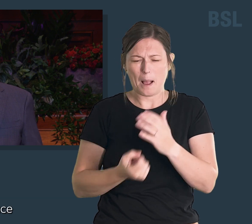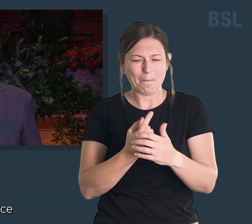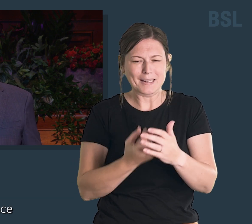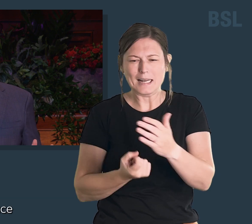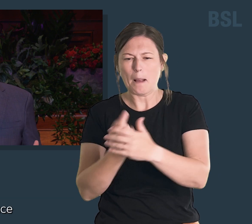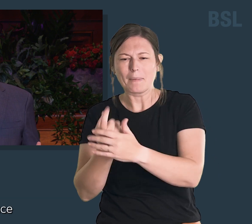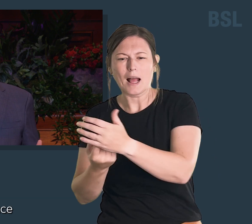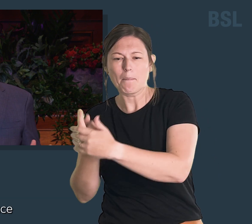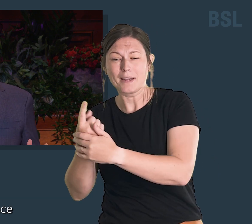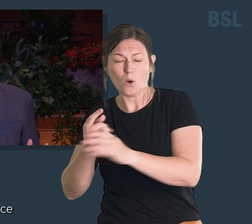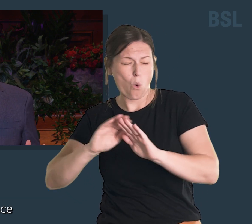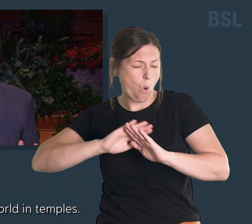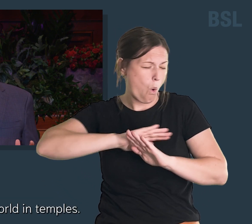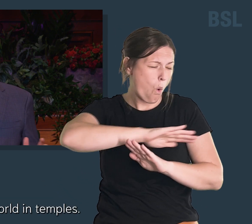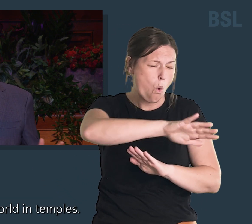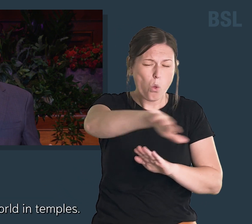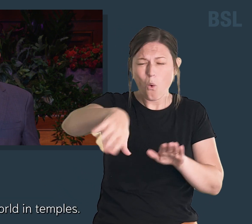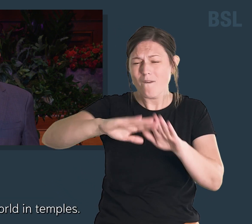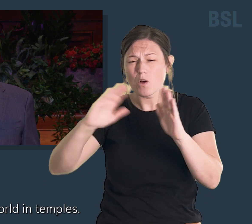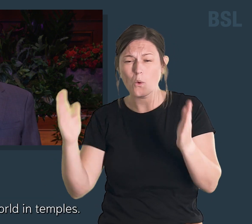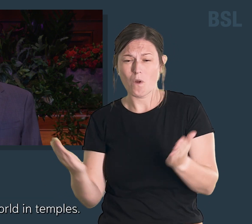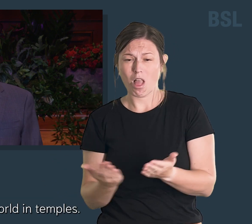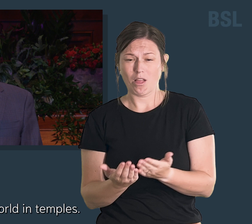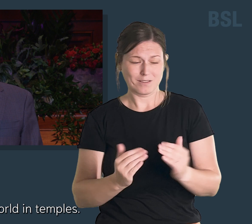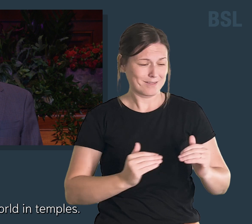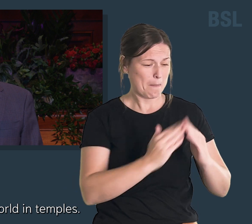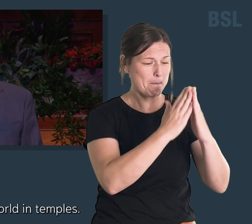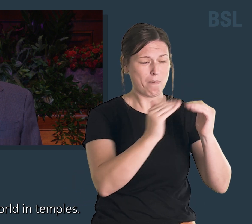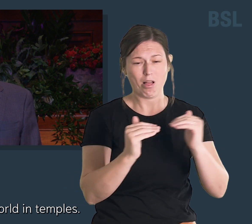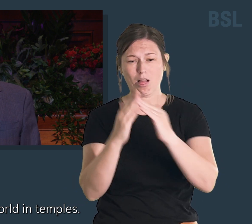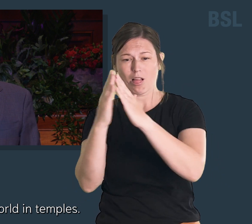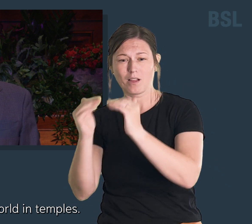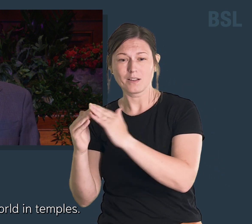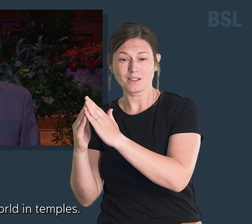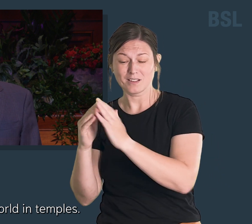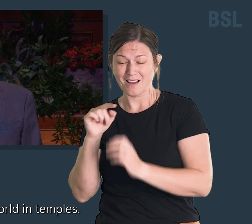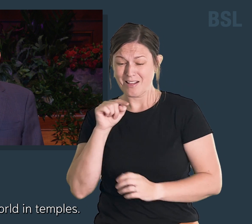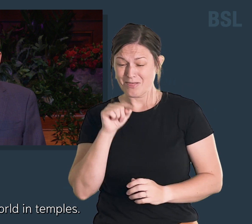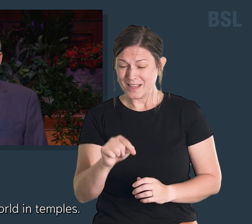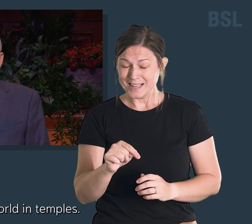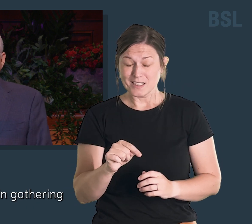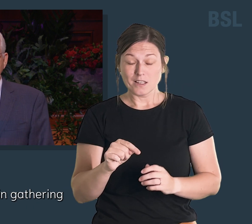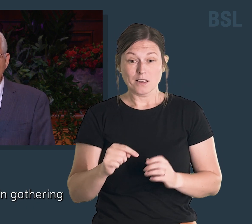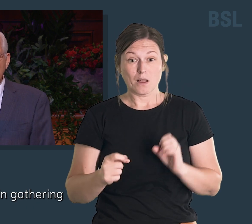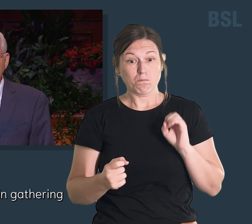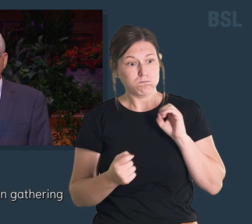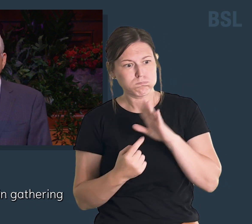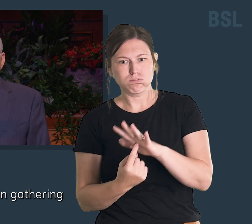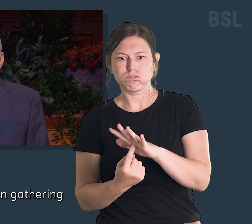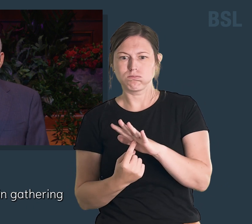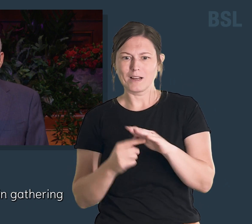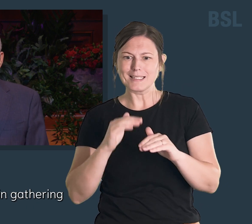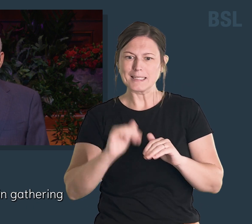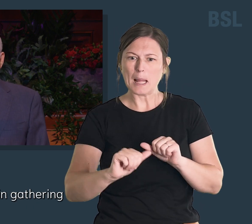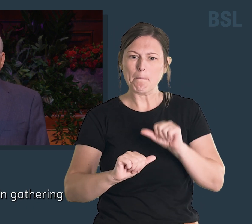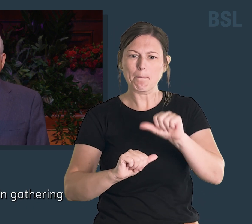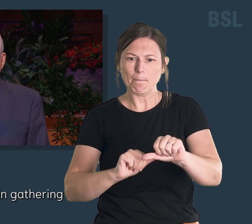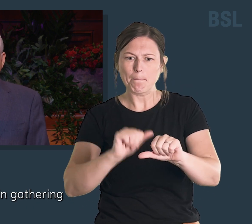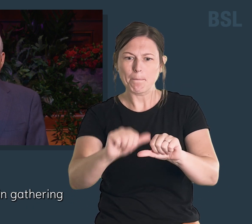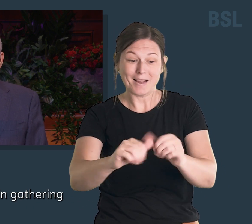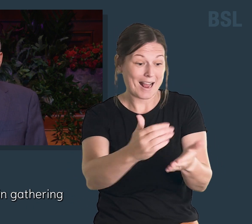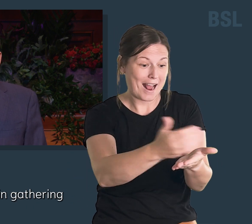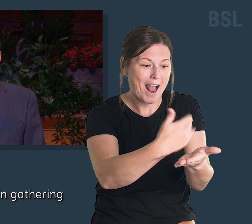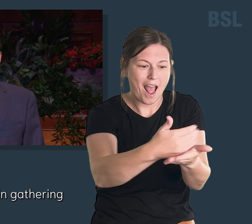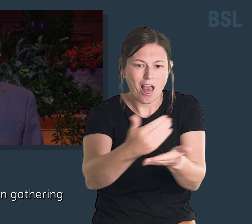This is a scene taking place constantly all over the world in temples. This is the ultimate step in